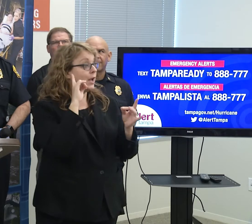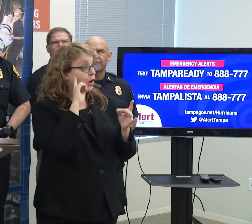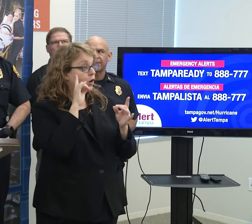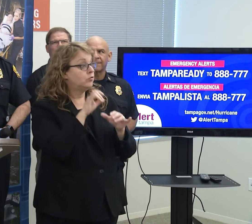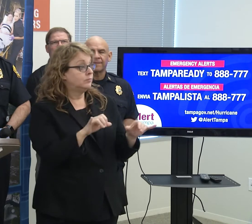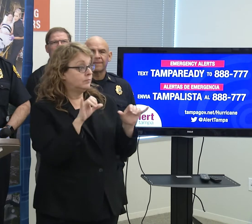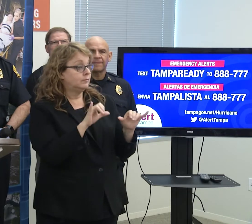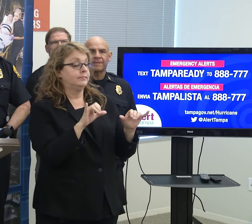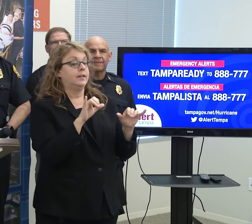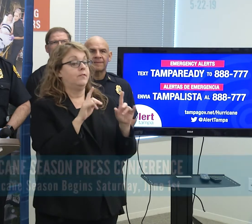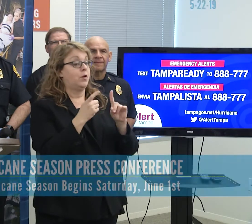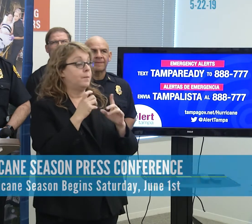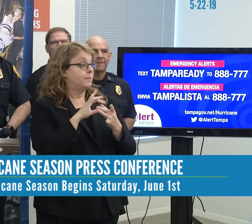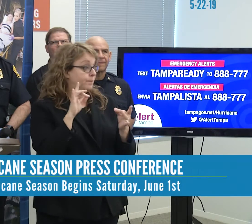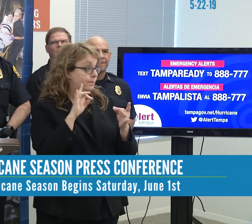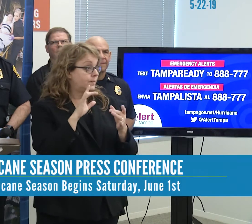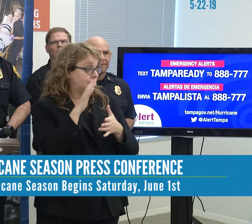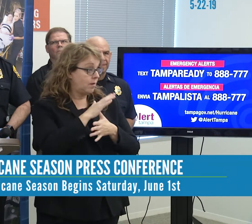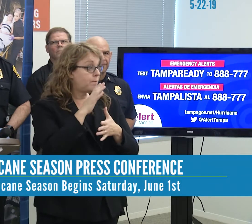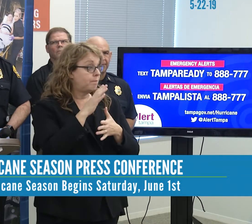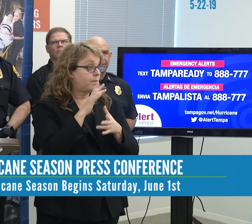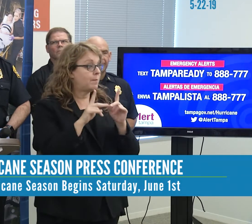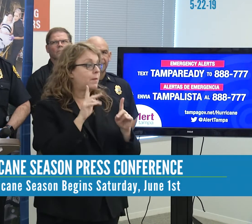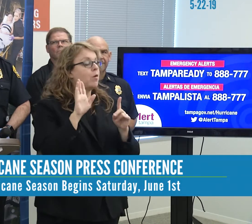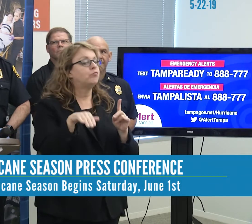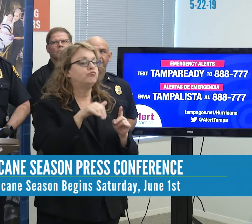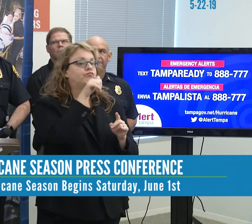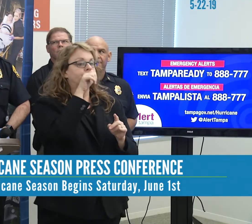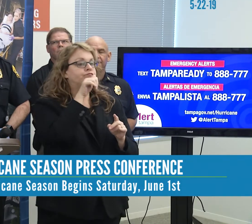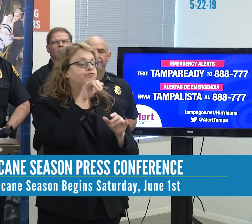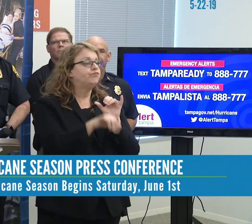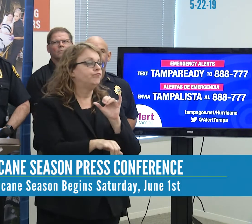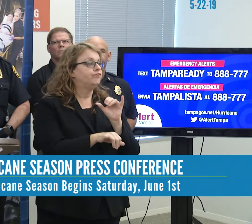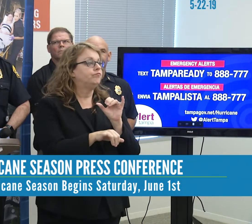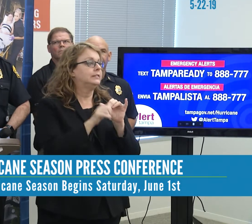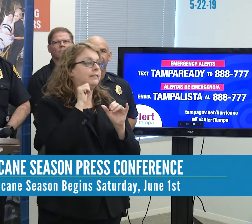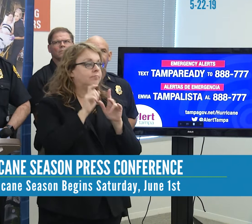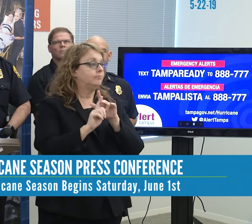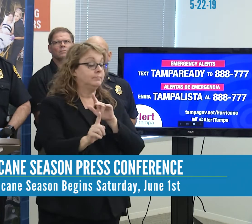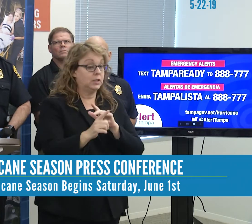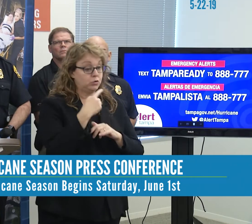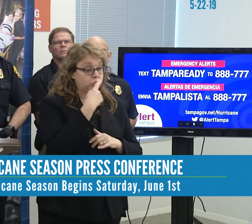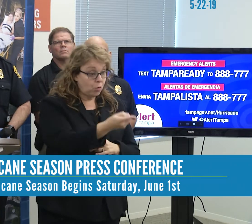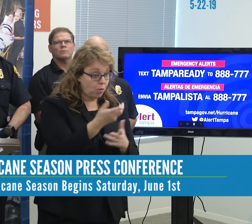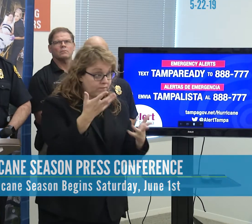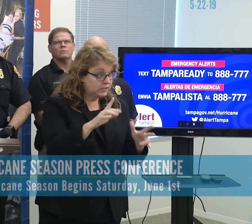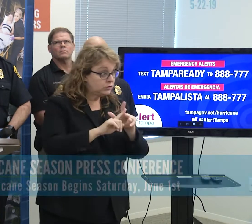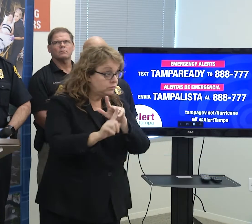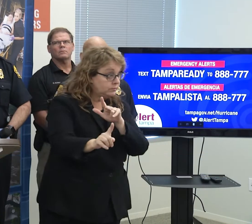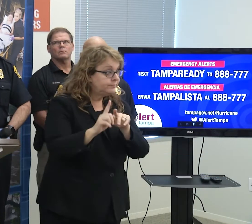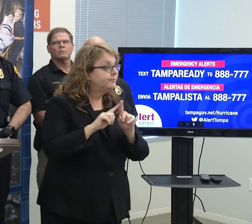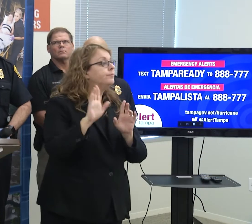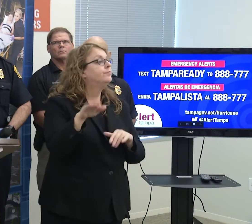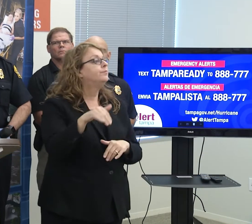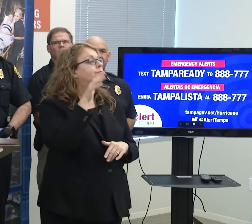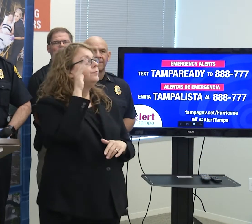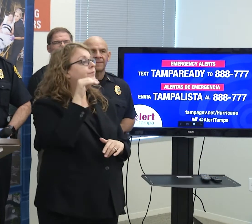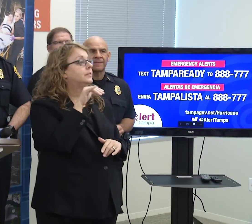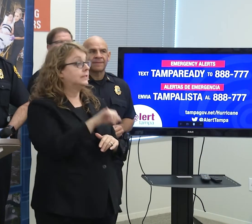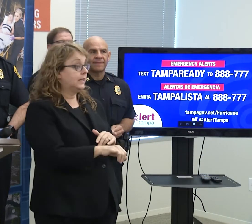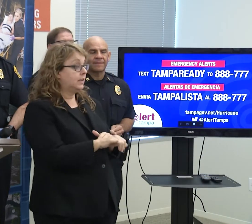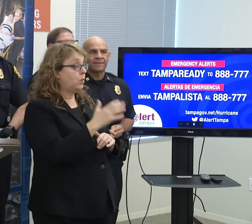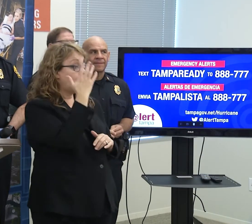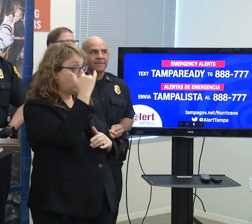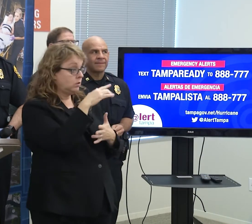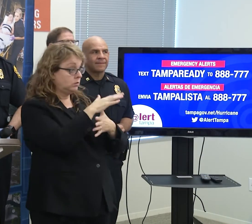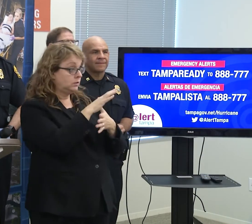hear from anyone who has weathered a hurricane after being told to evacuate, the one